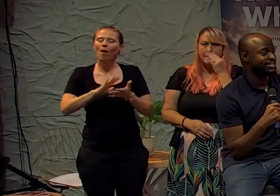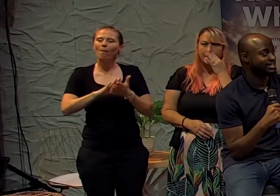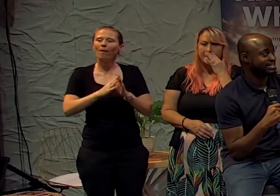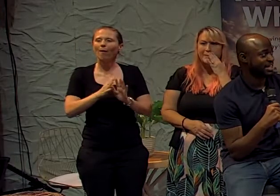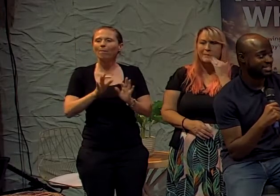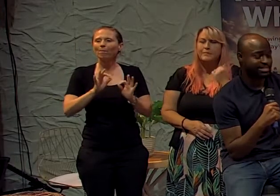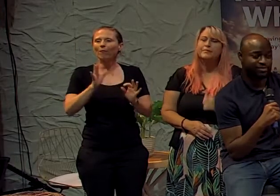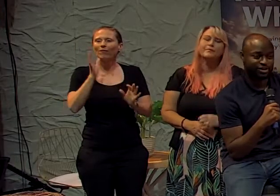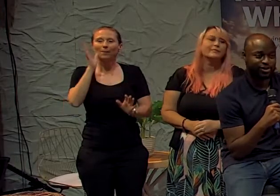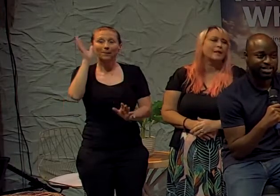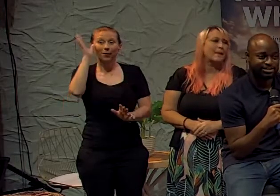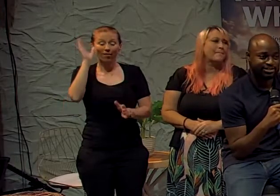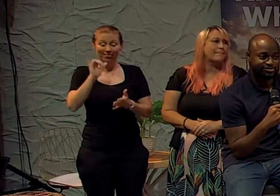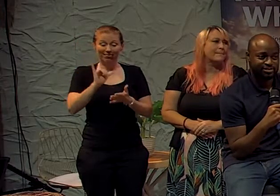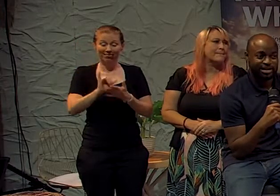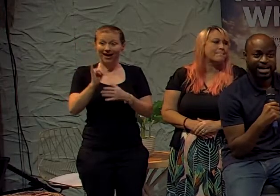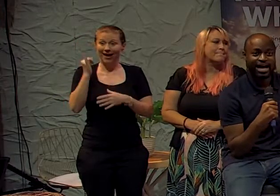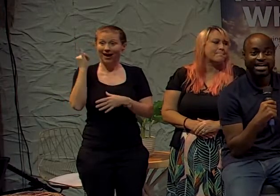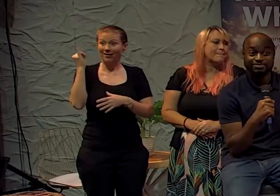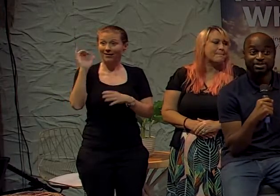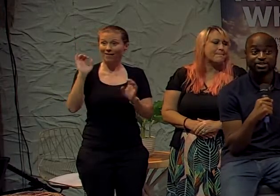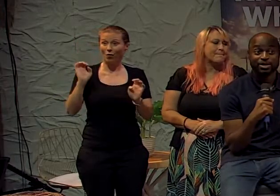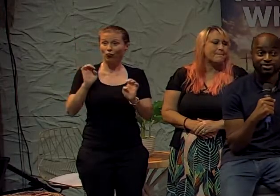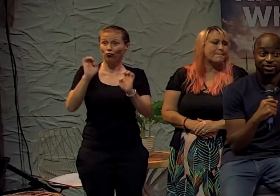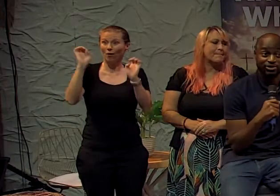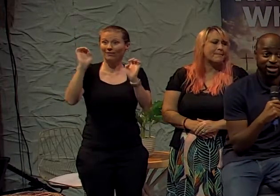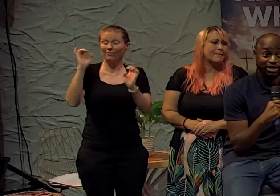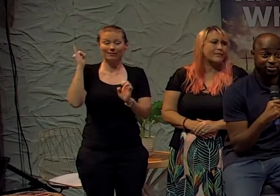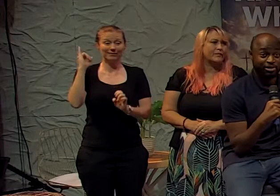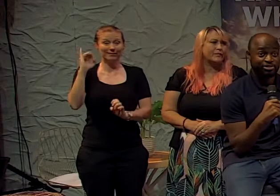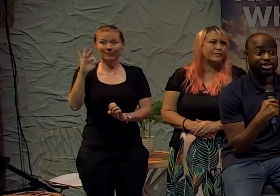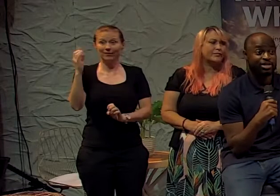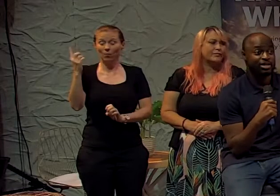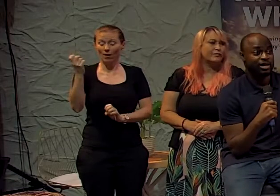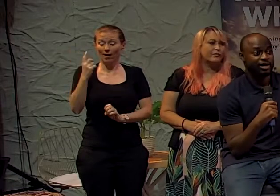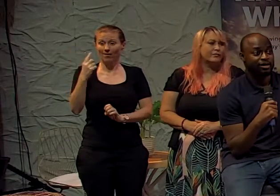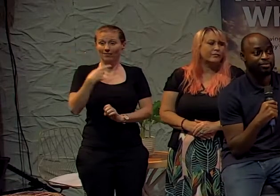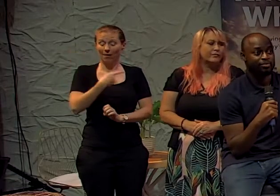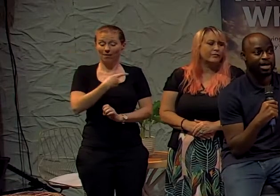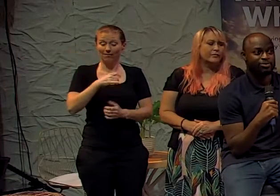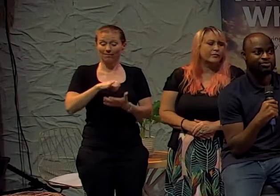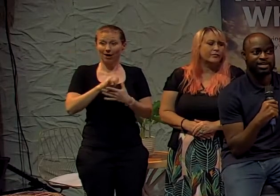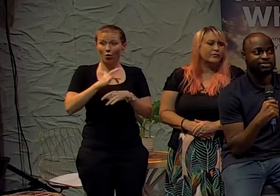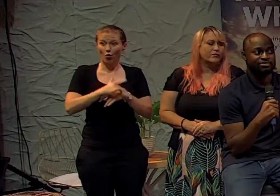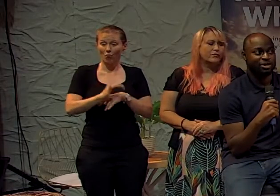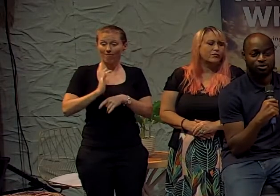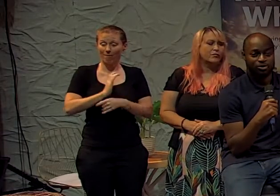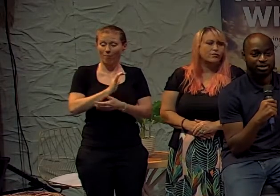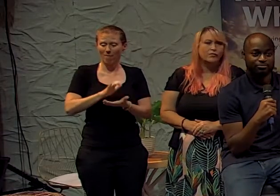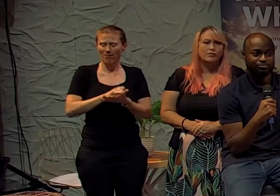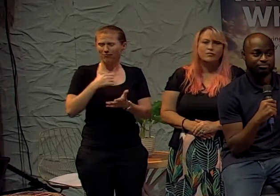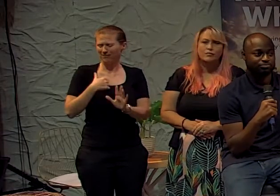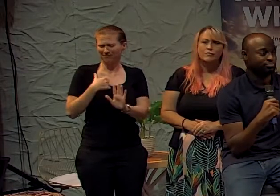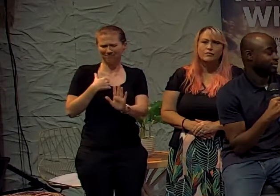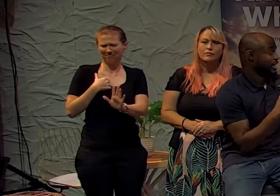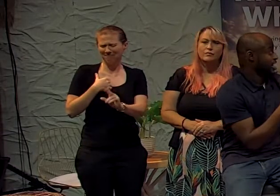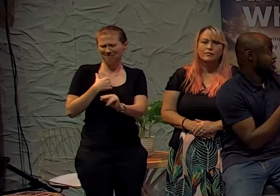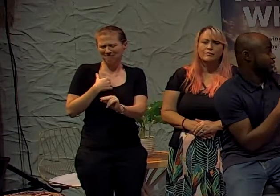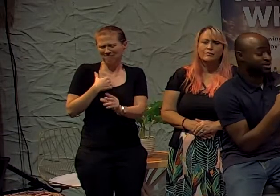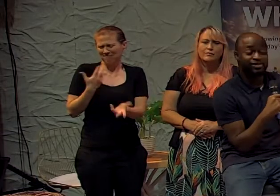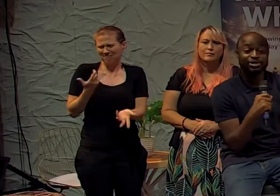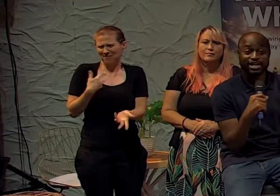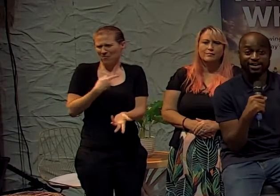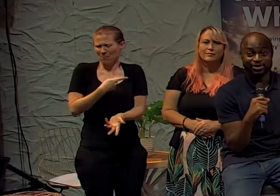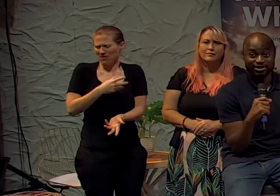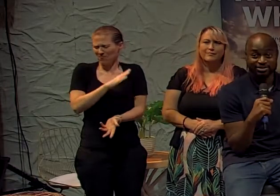And I think this idea of a crisis, if somebody had asked me this question early on in our marriage, I would have thought, no,